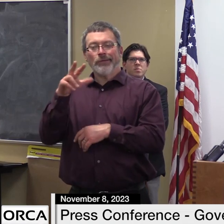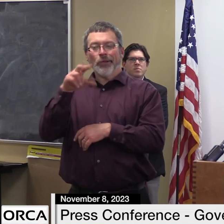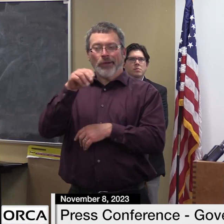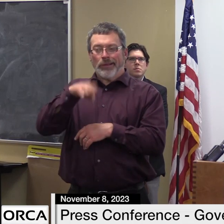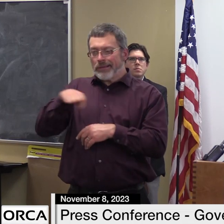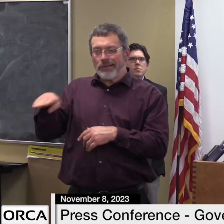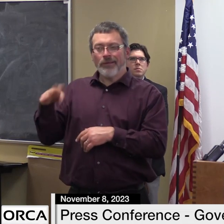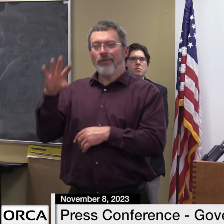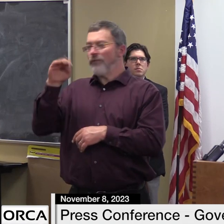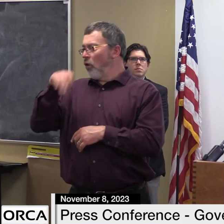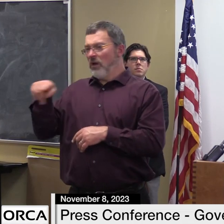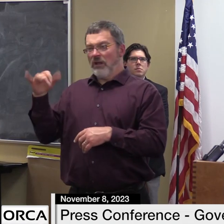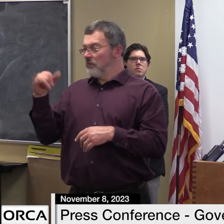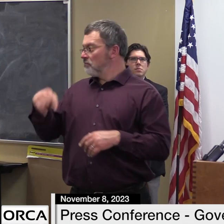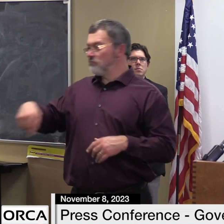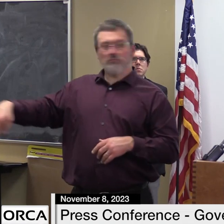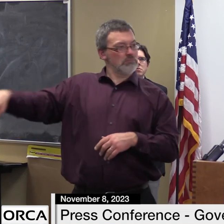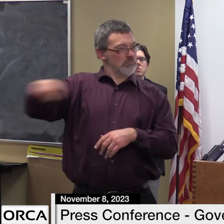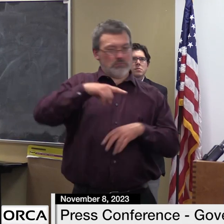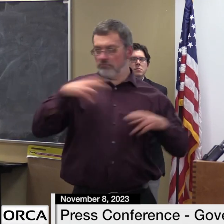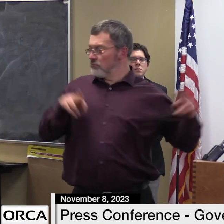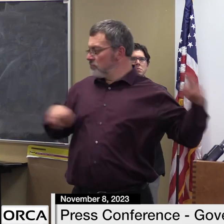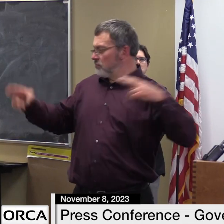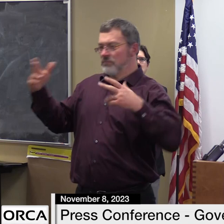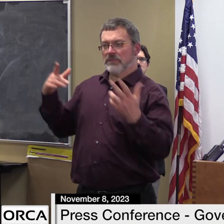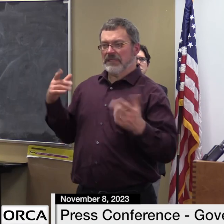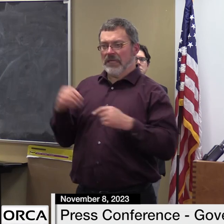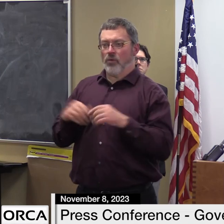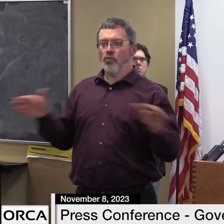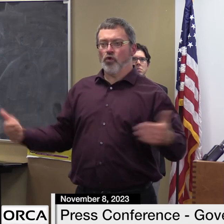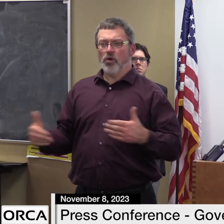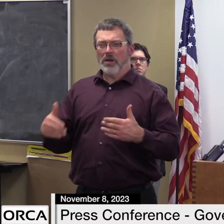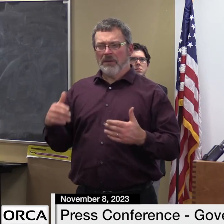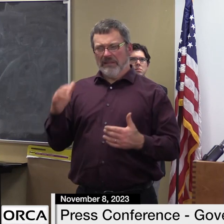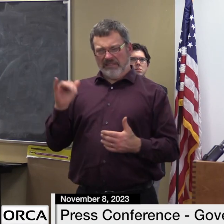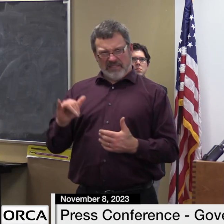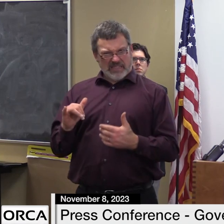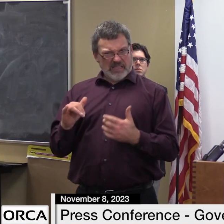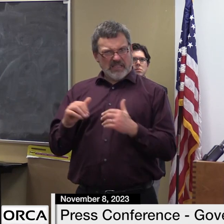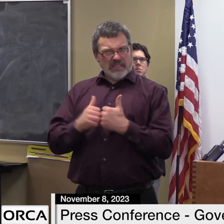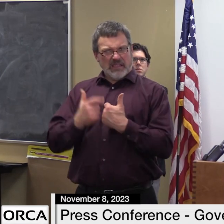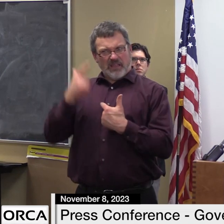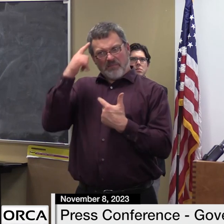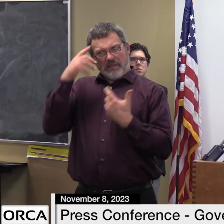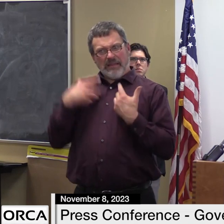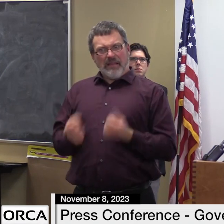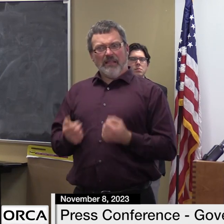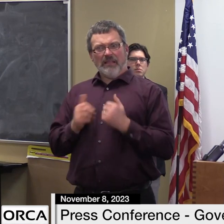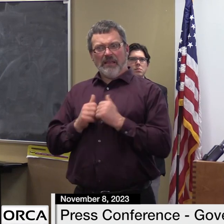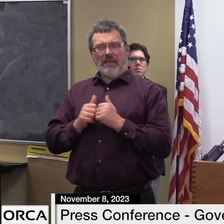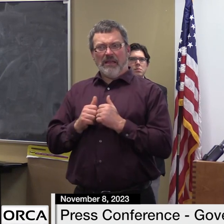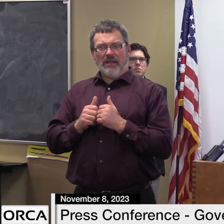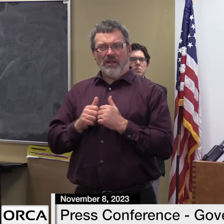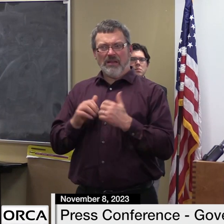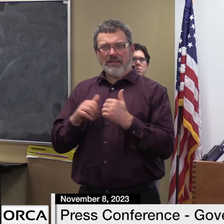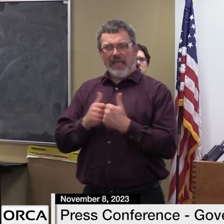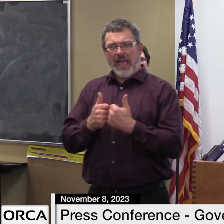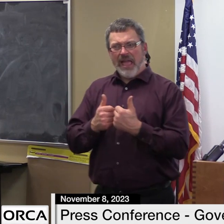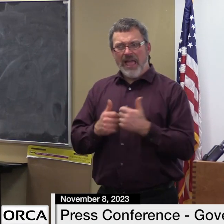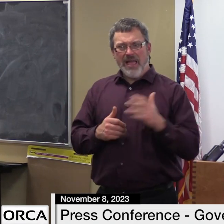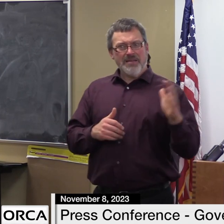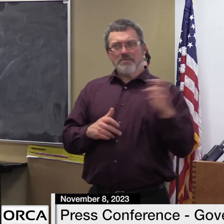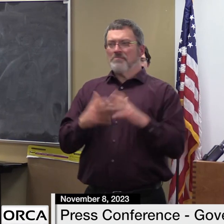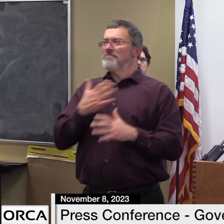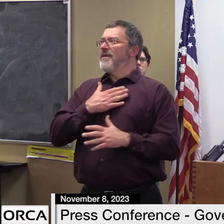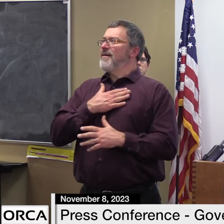like this, it's not necessarily a therapeutic or an easy scenario or setting to get back on your feet and